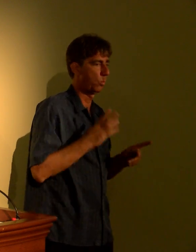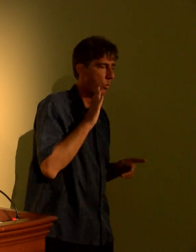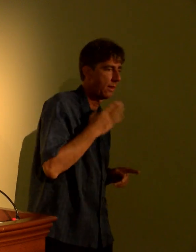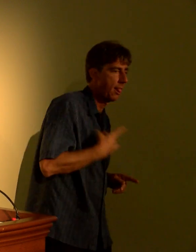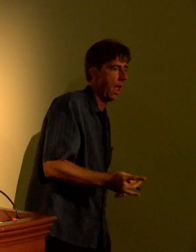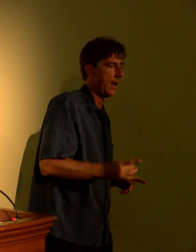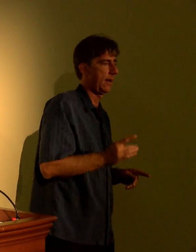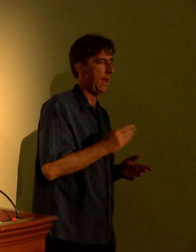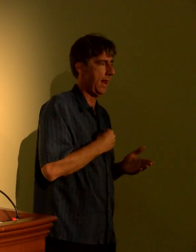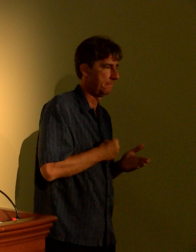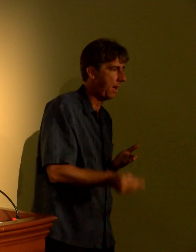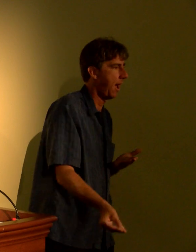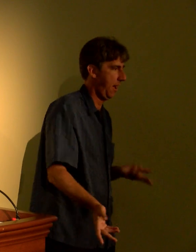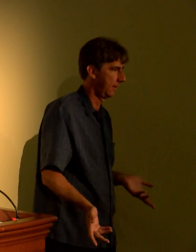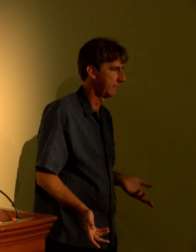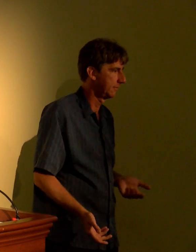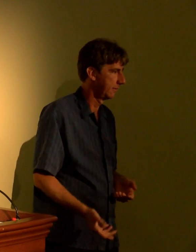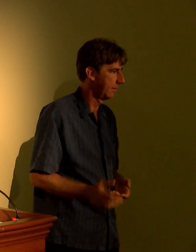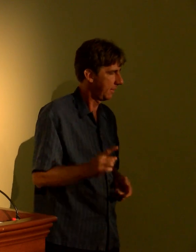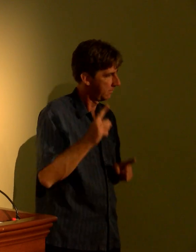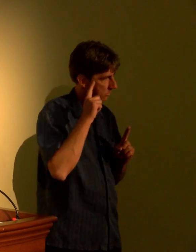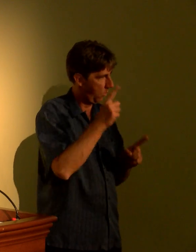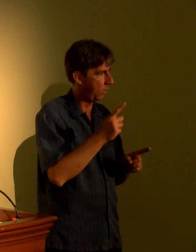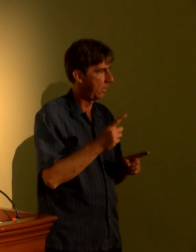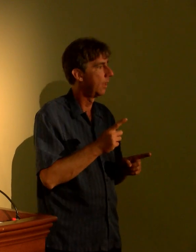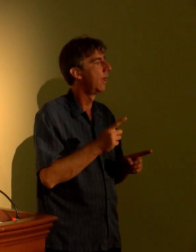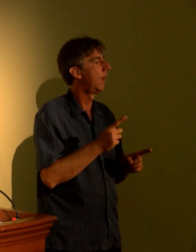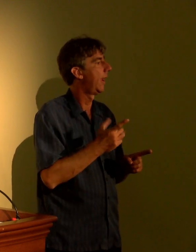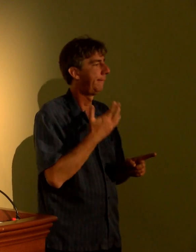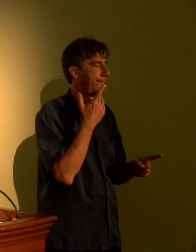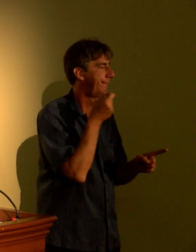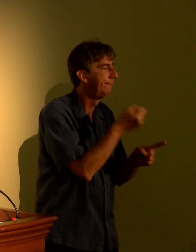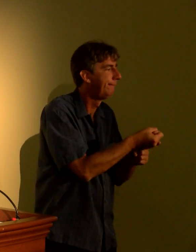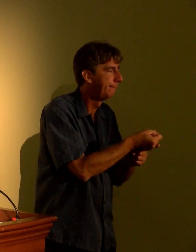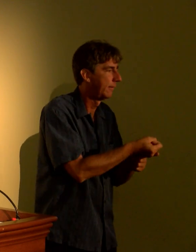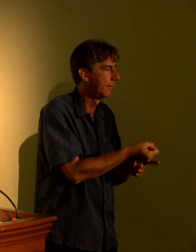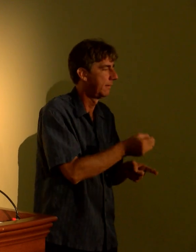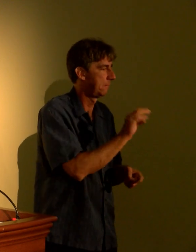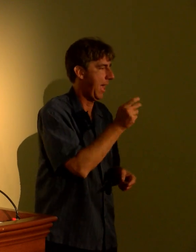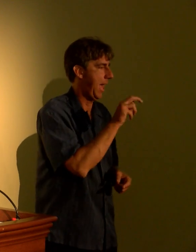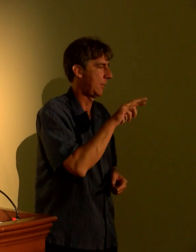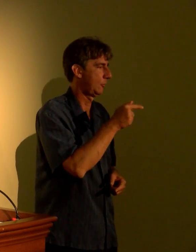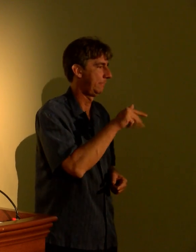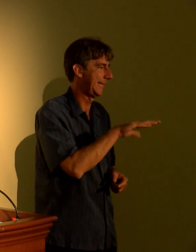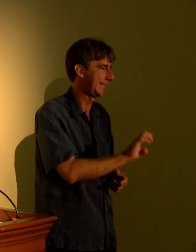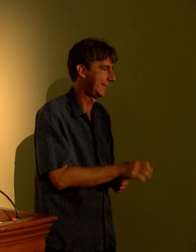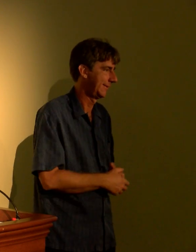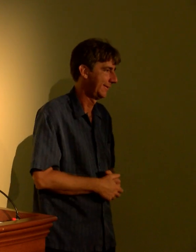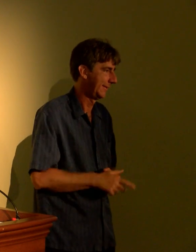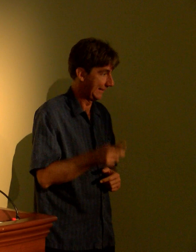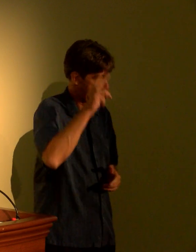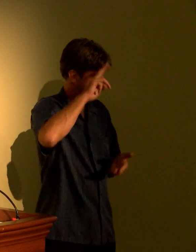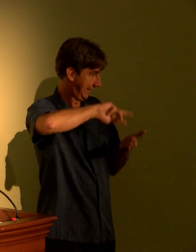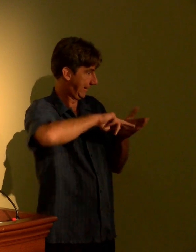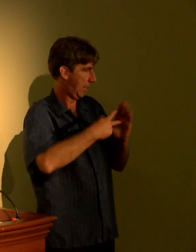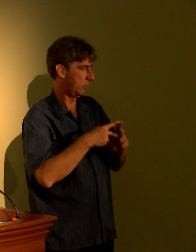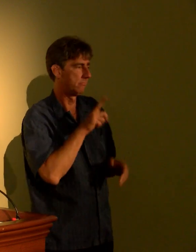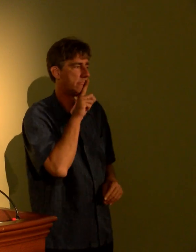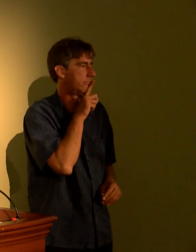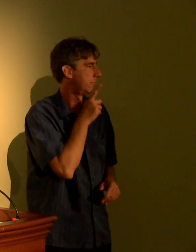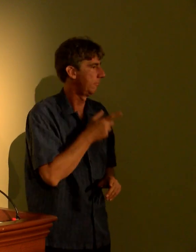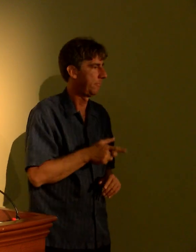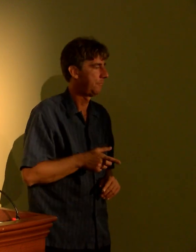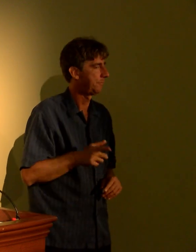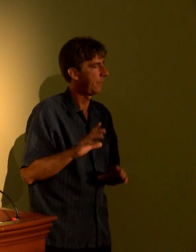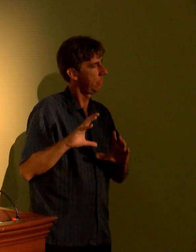buy. And in so doing, he created masterpieces. But I think that he is one of this class